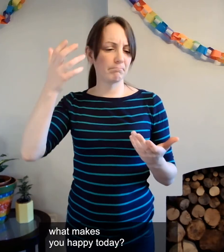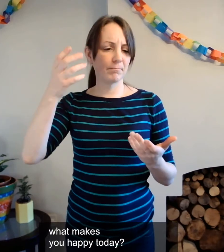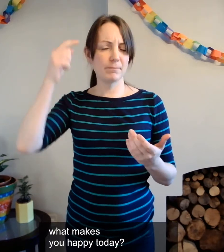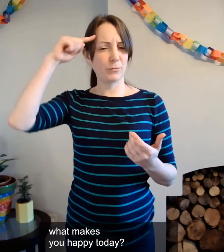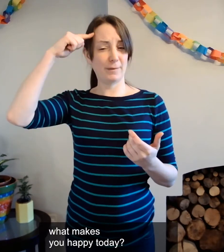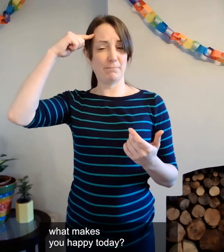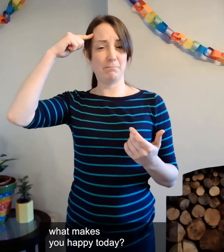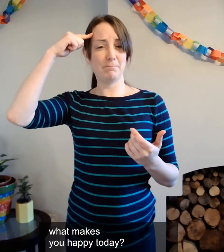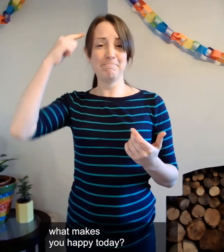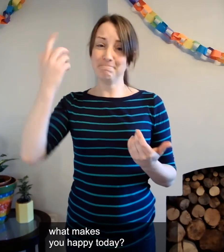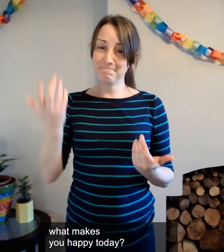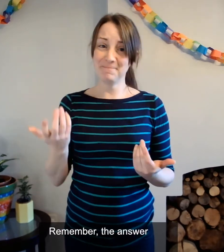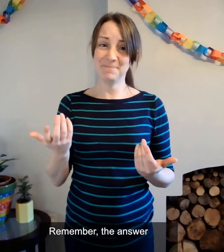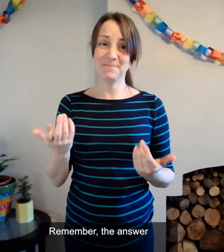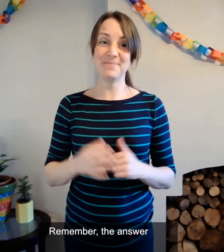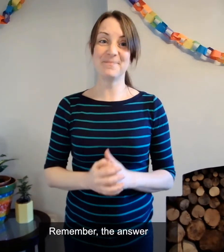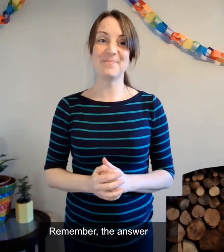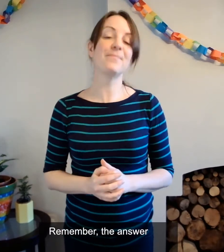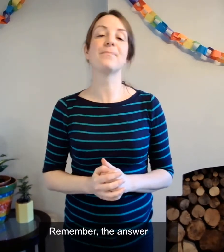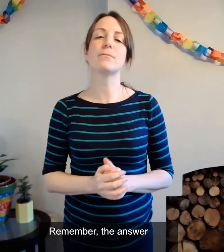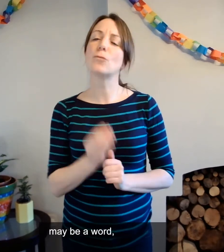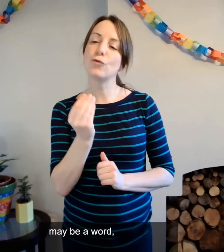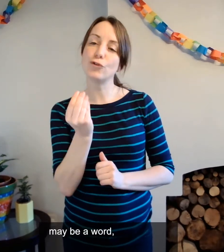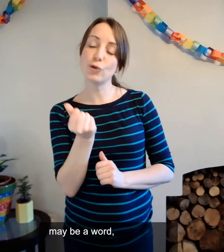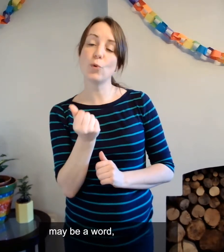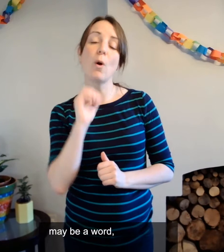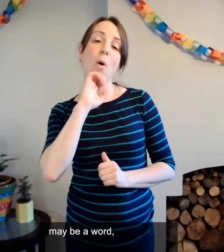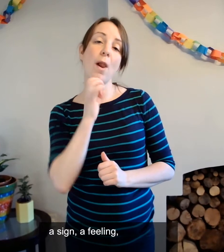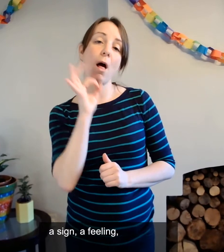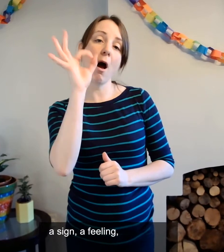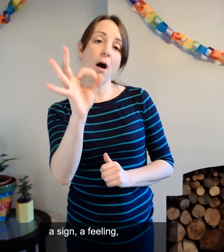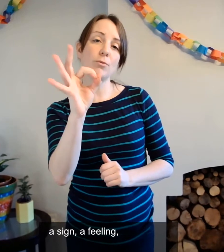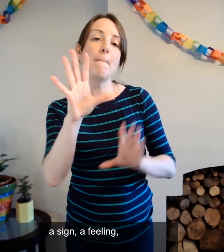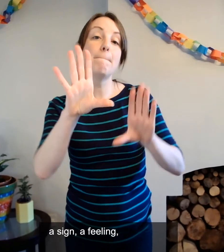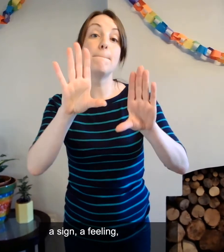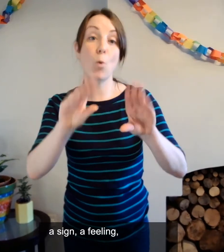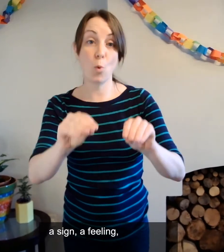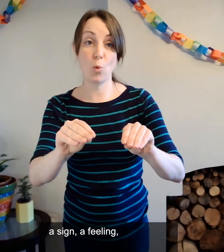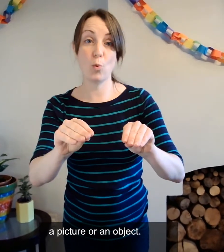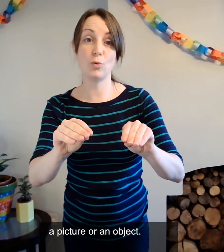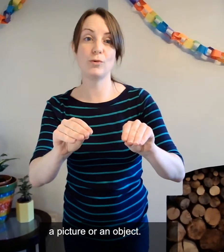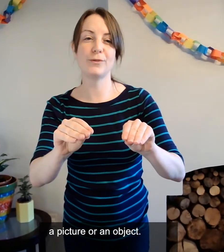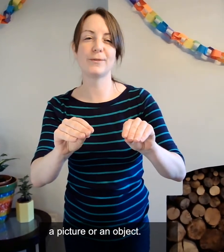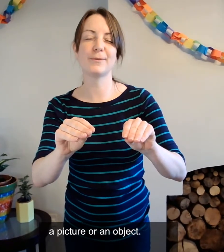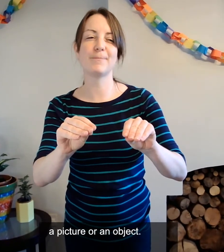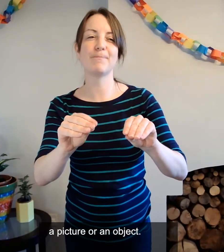today? Remember, the answer may be a word, a sign, a feeling, a picture, or an